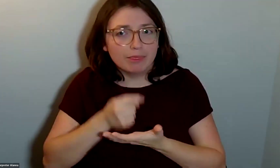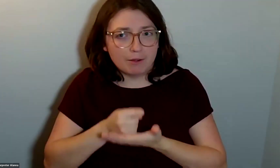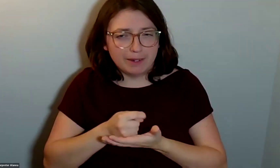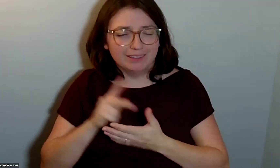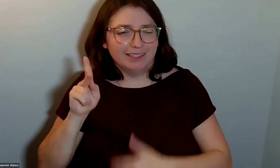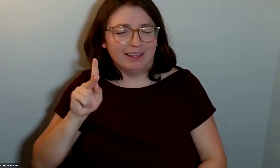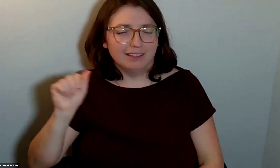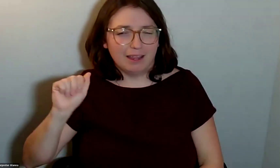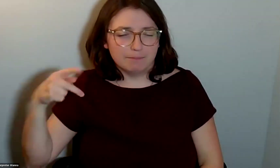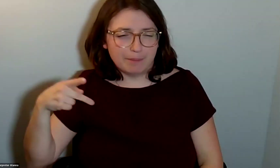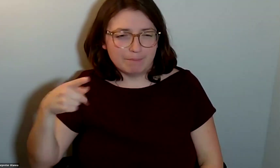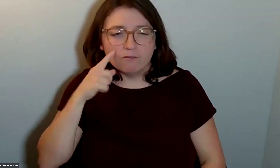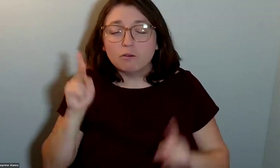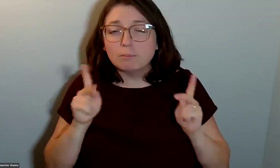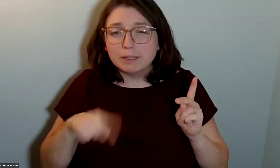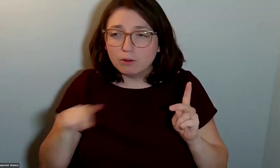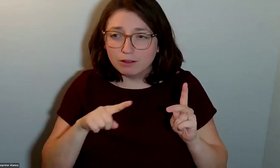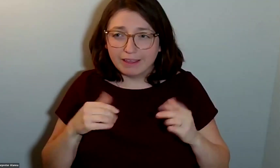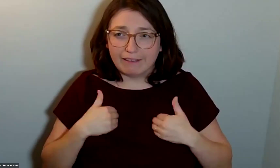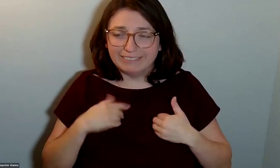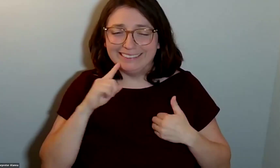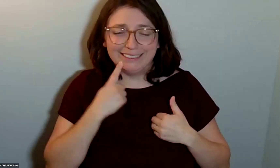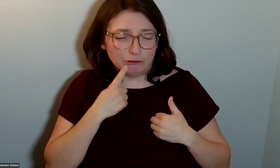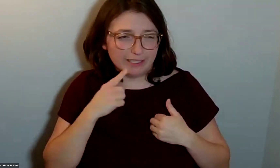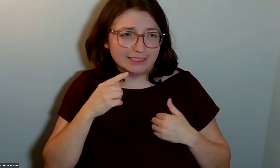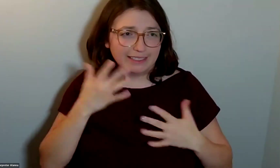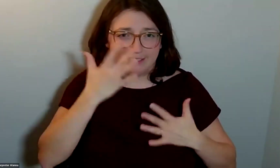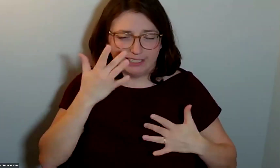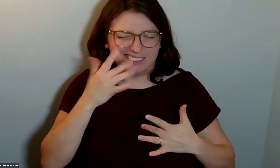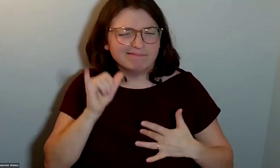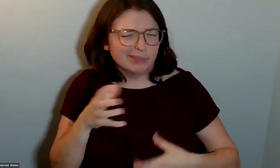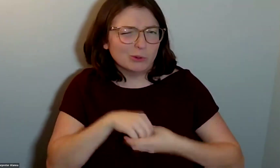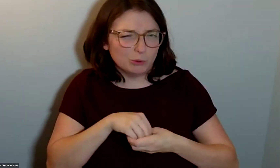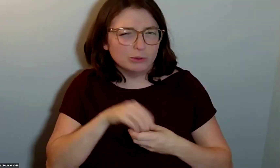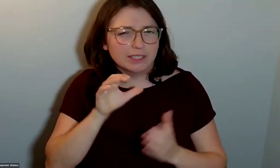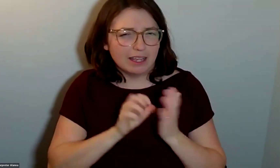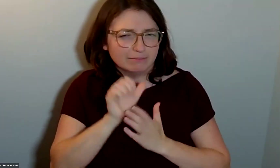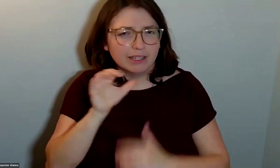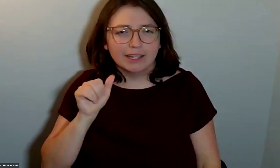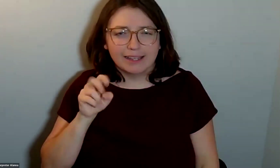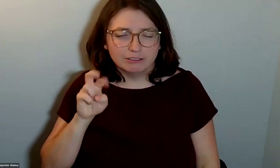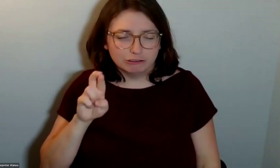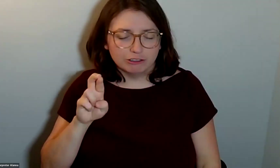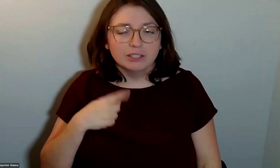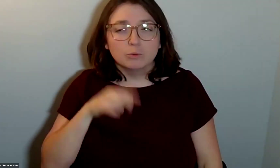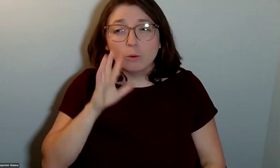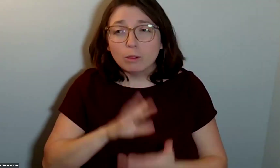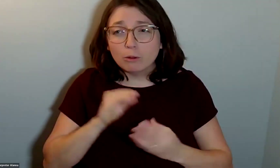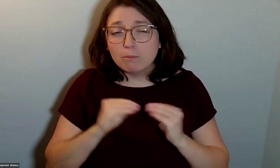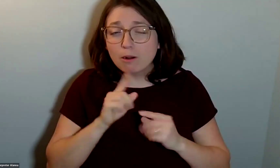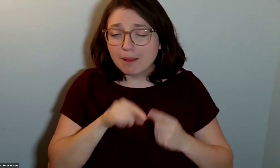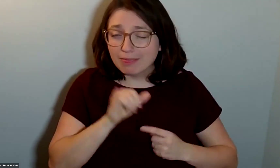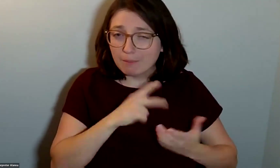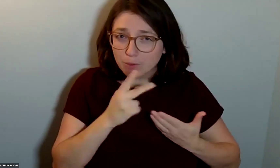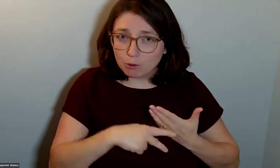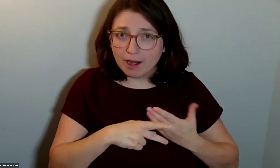serious illness, which includes cancer. And we will learn about this program tonight and hear more about the incredible successes that